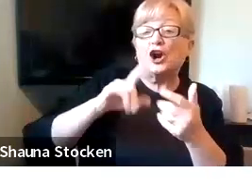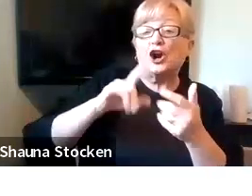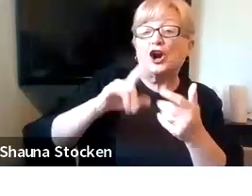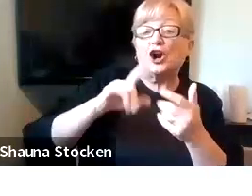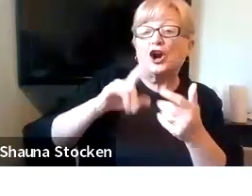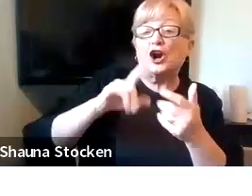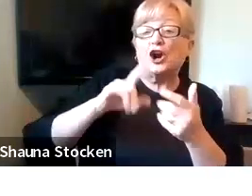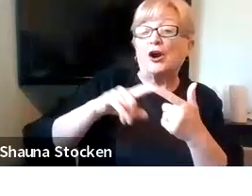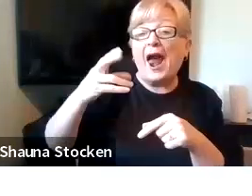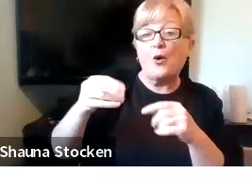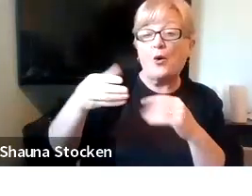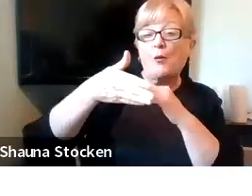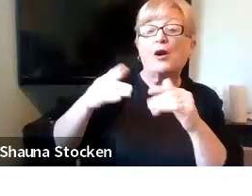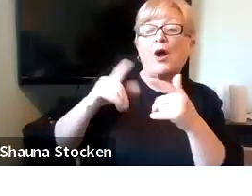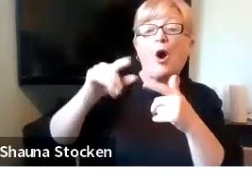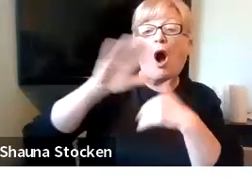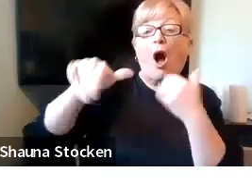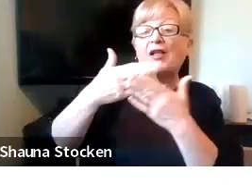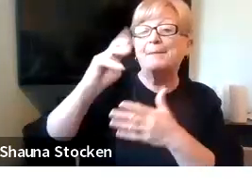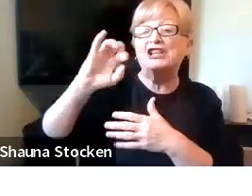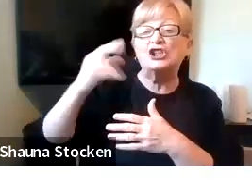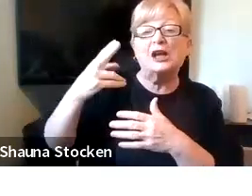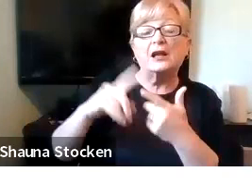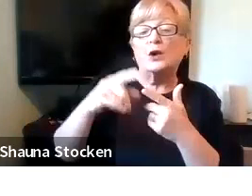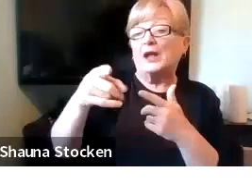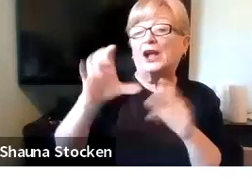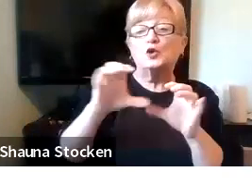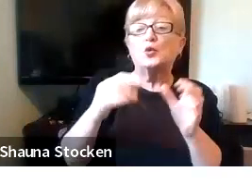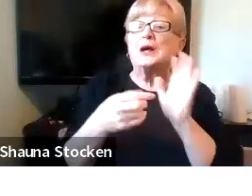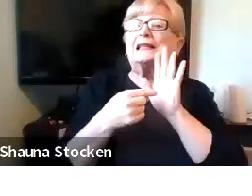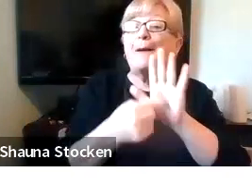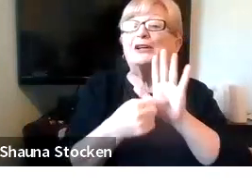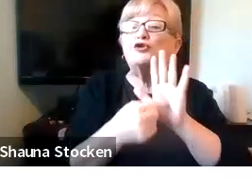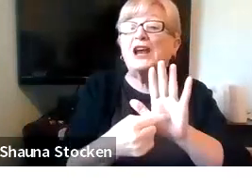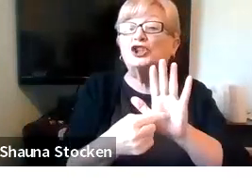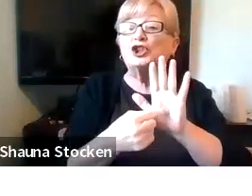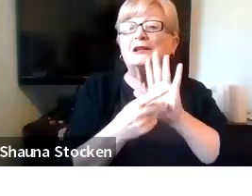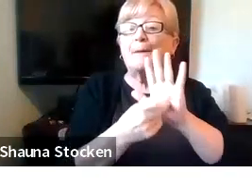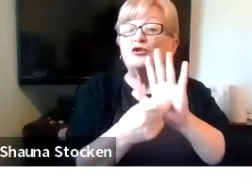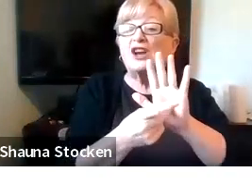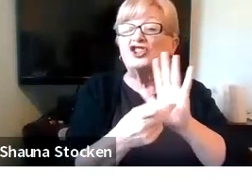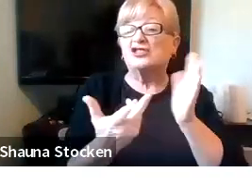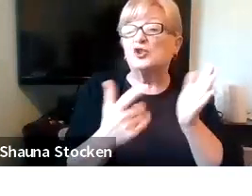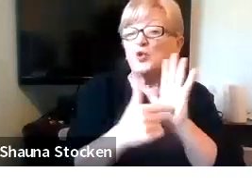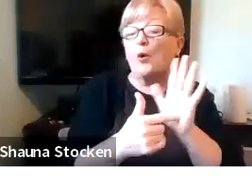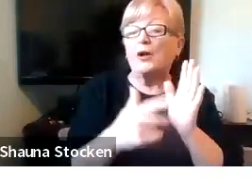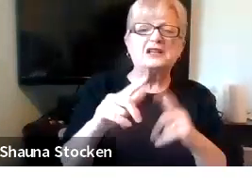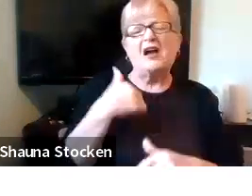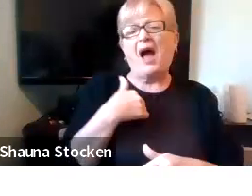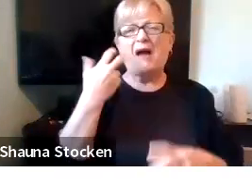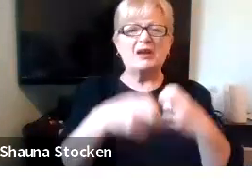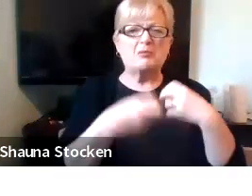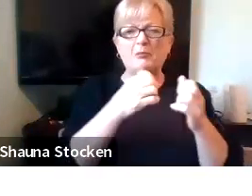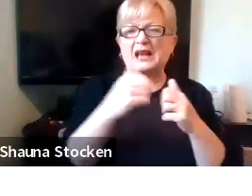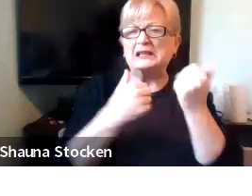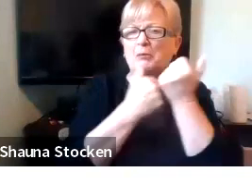cover everything. Again, we can do demonstrations. So if you call us and you say, I'm having an issue with this, or I need supports with